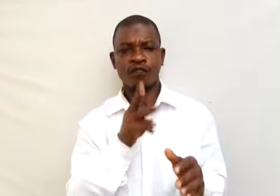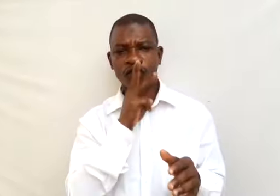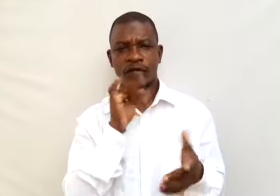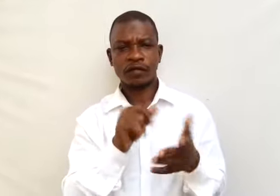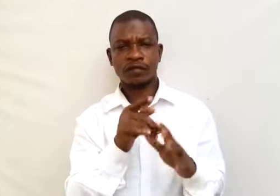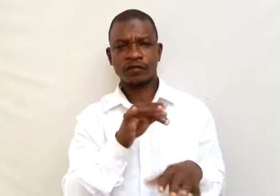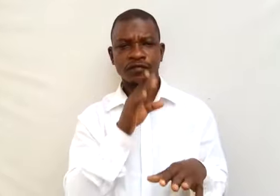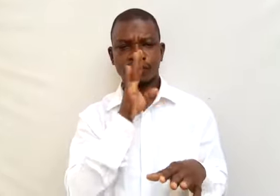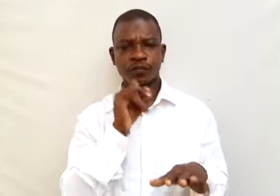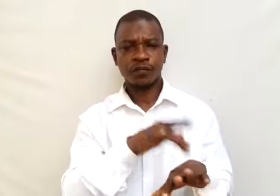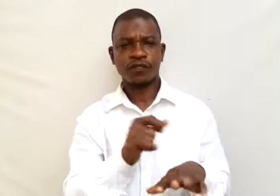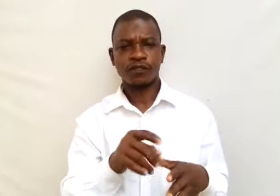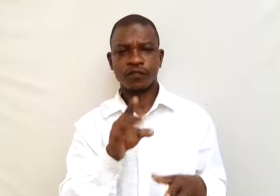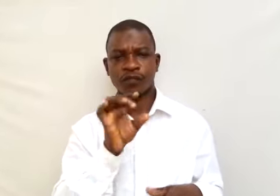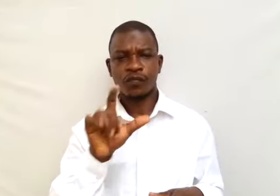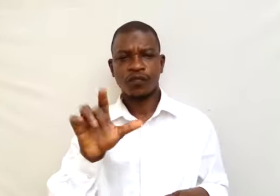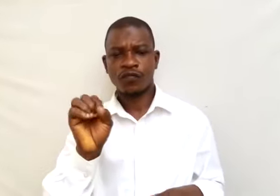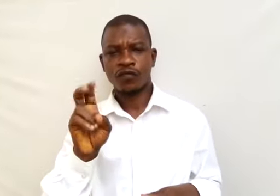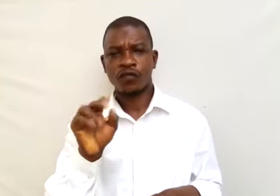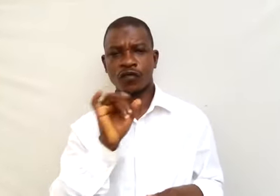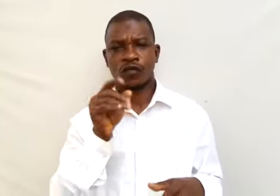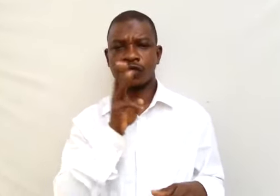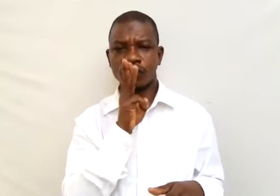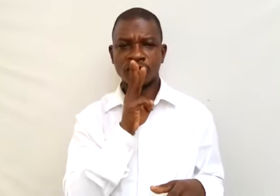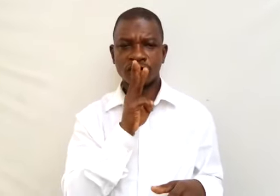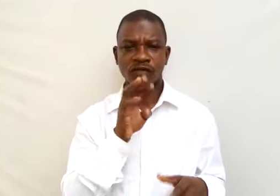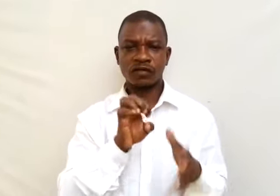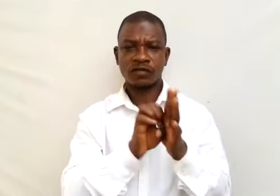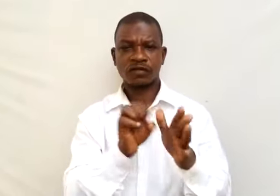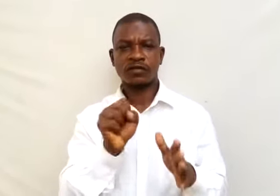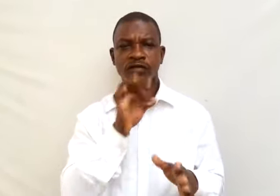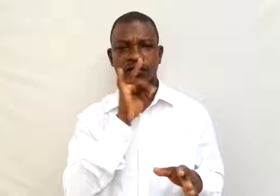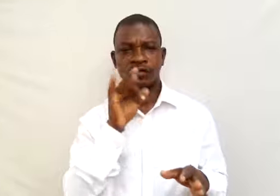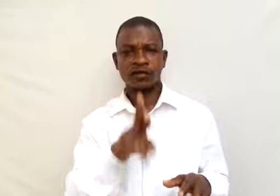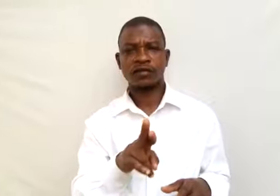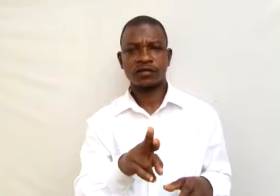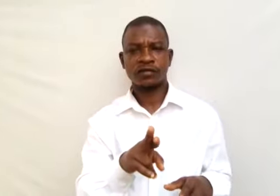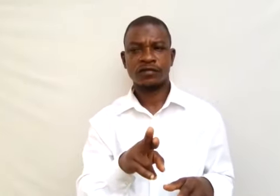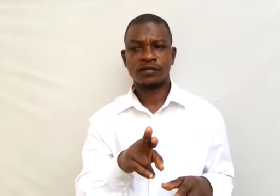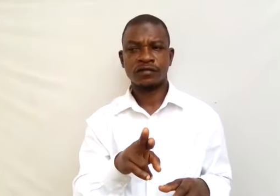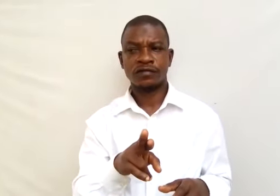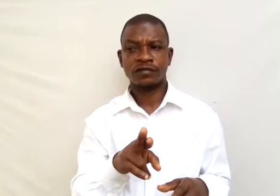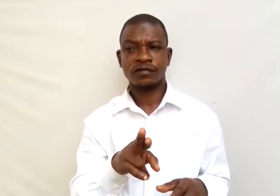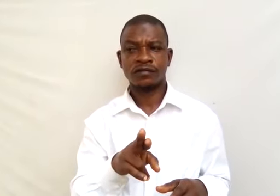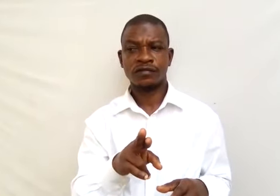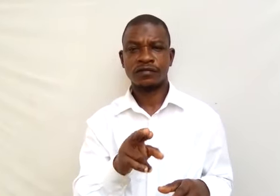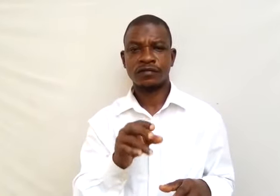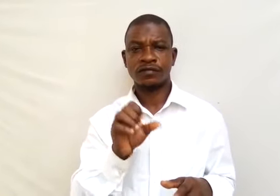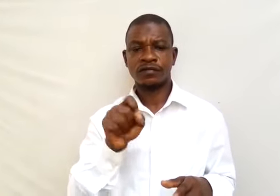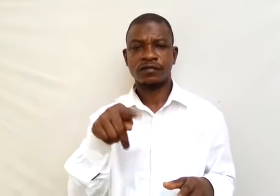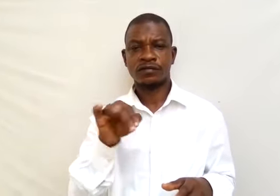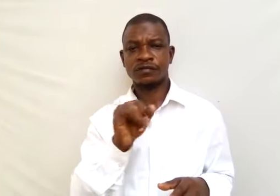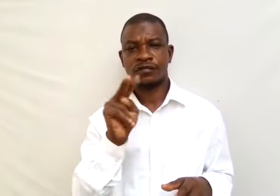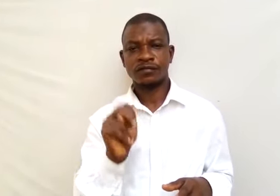lentic water. Examples are springs, springs